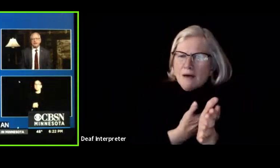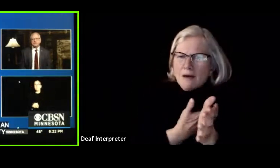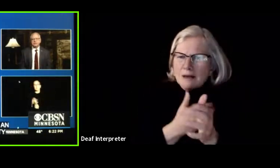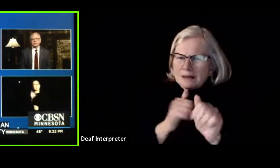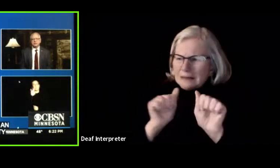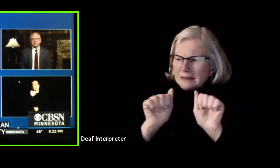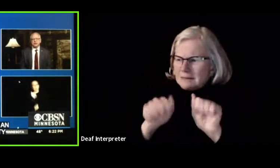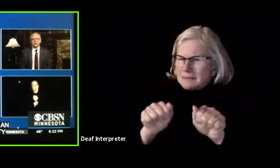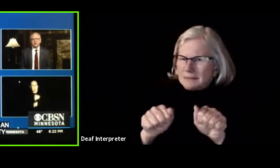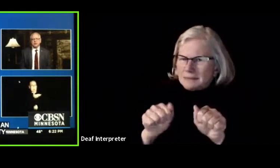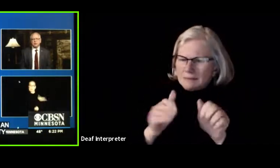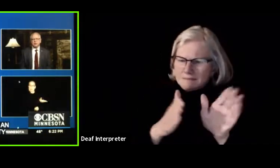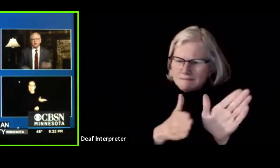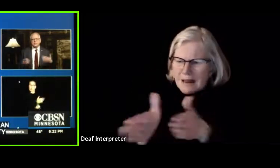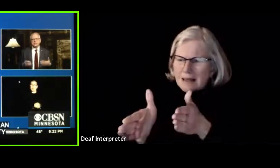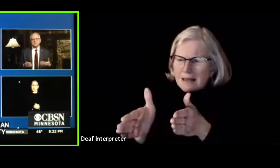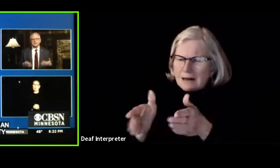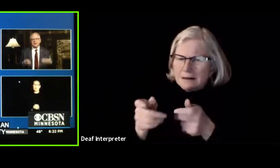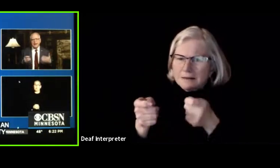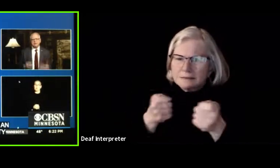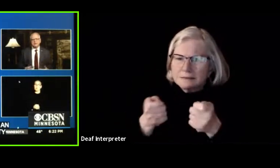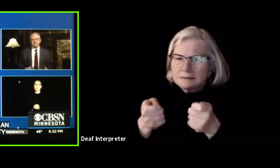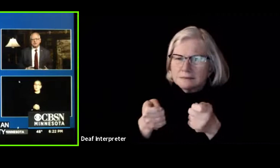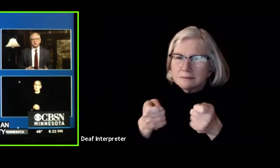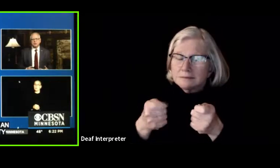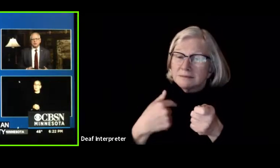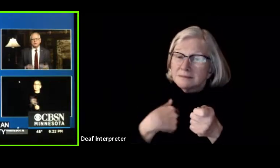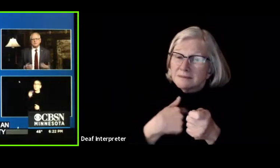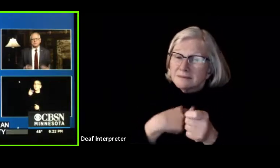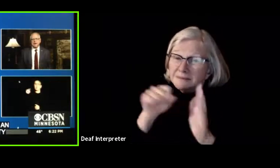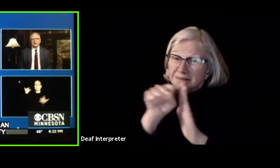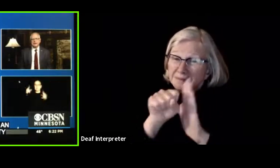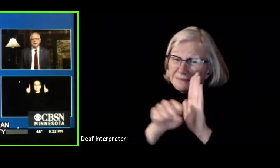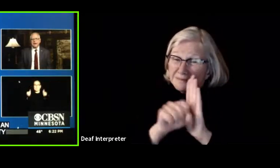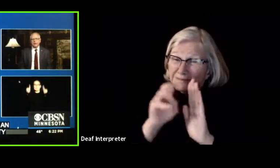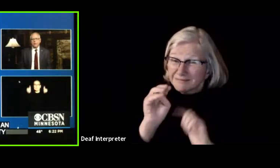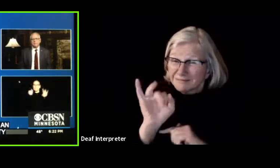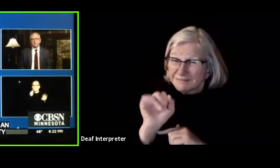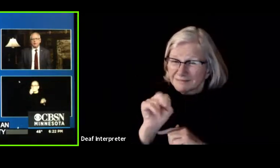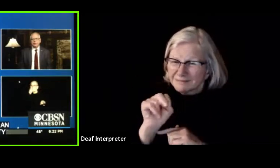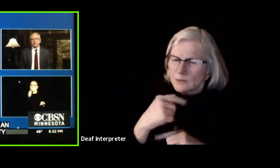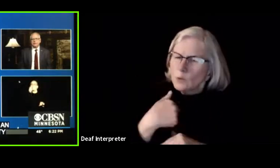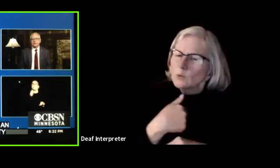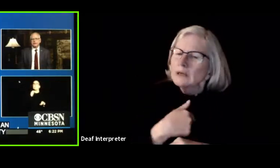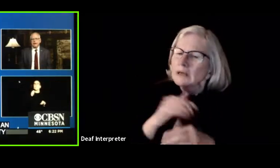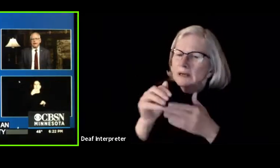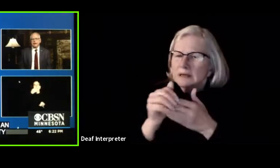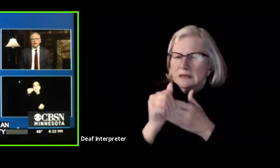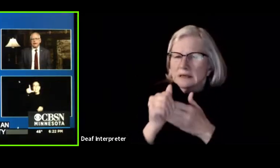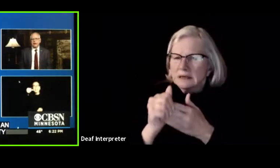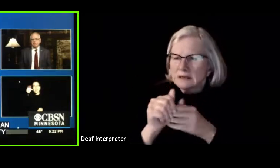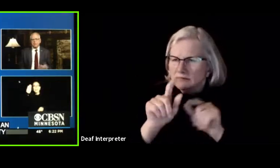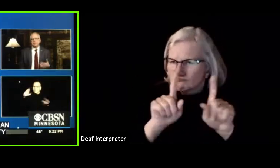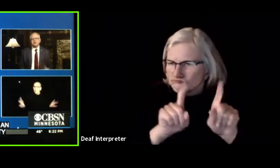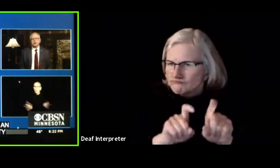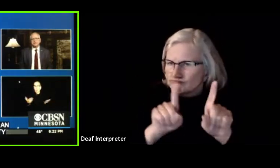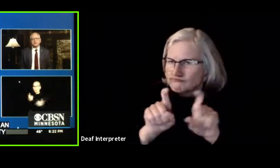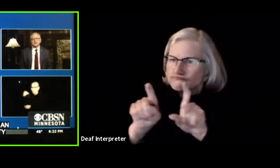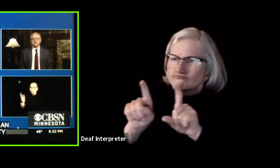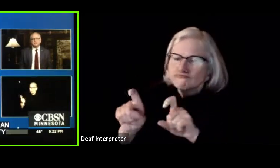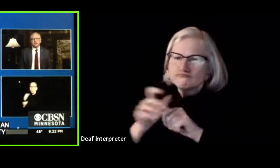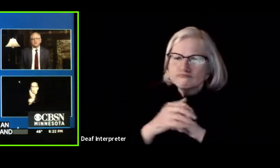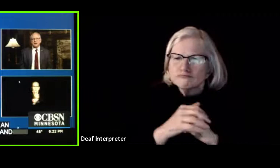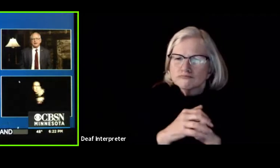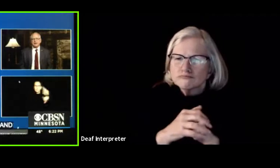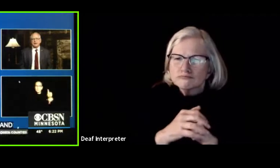a national leader in testing. We brought the testing lab to Minnesota. We've expanded it. At one point early in May, I promised you I would get